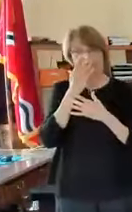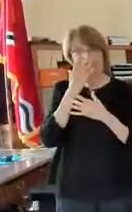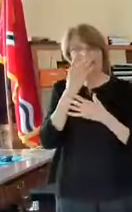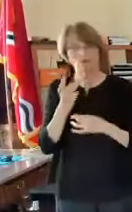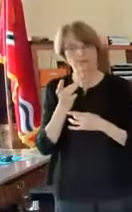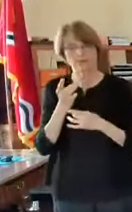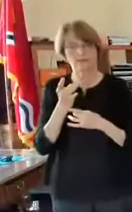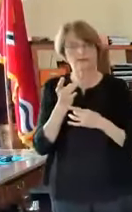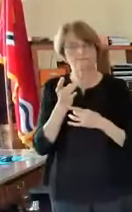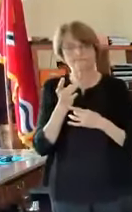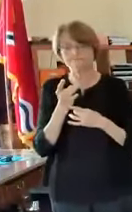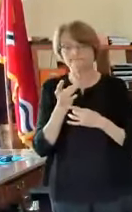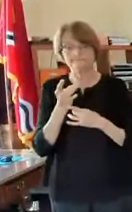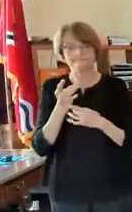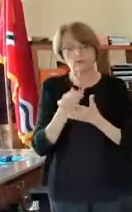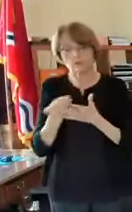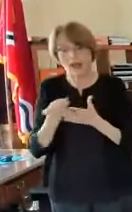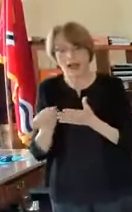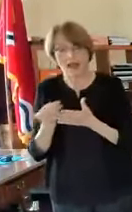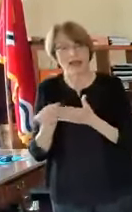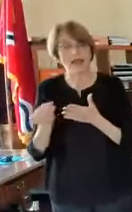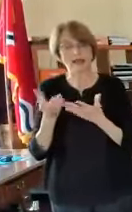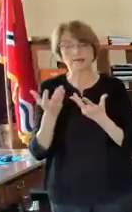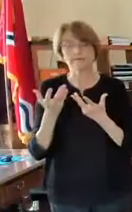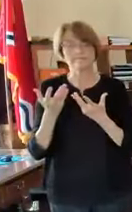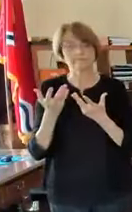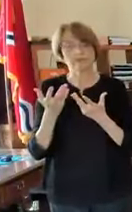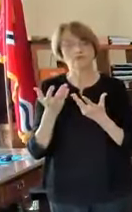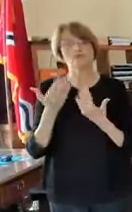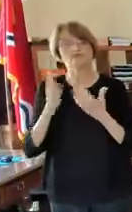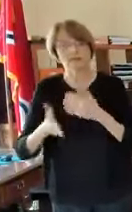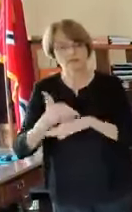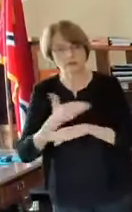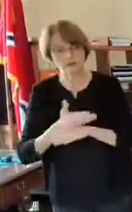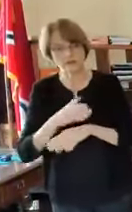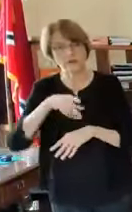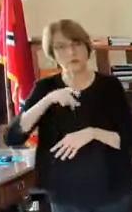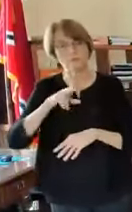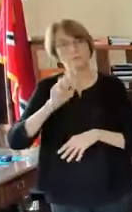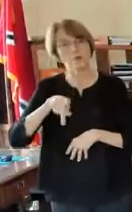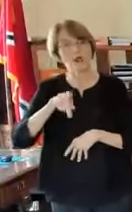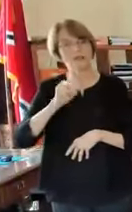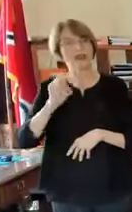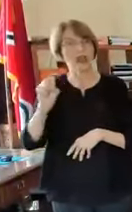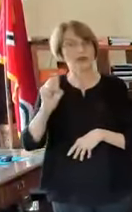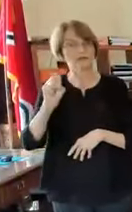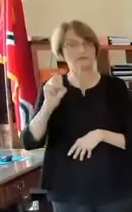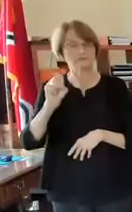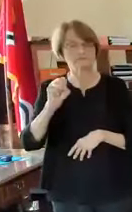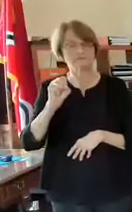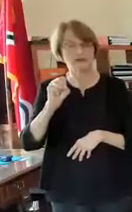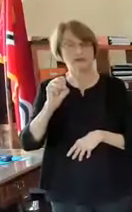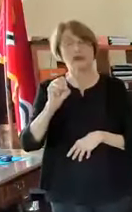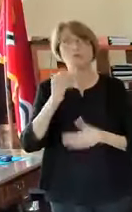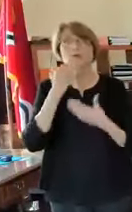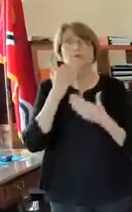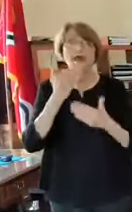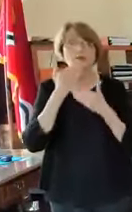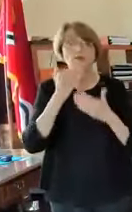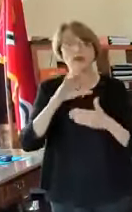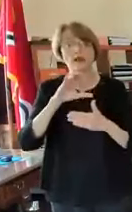by you or someone that you might know in order to finish the renovation. The Prop NS, I want to give a shout out and a thank you